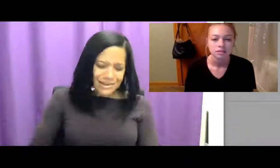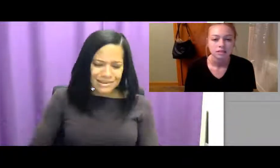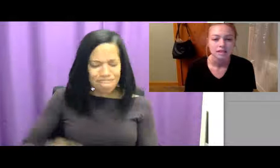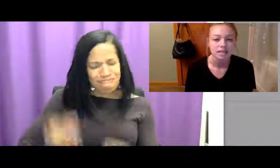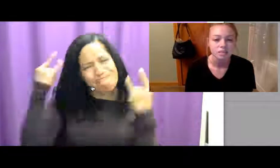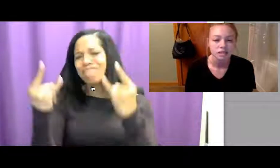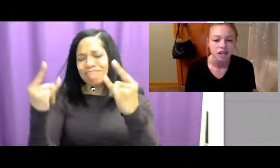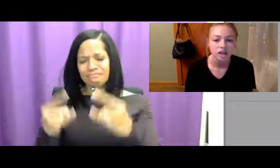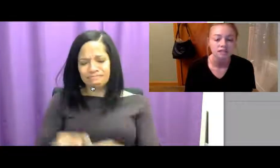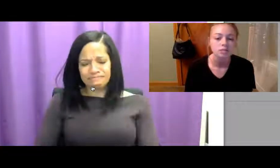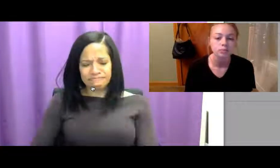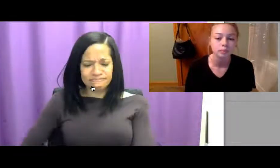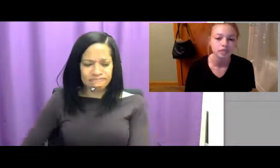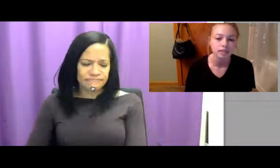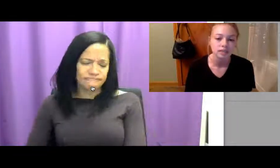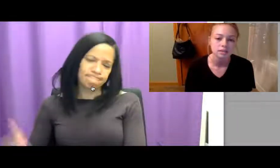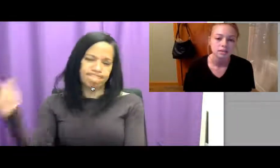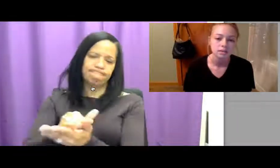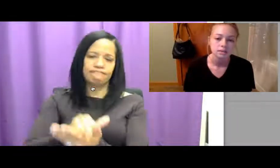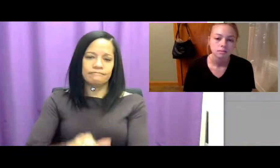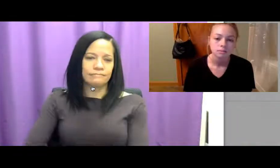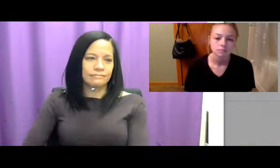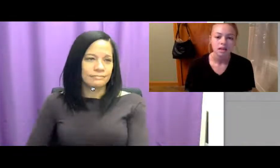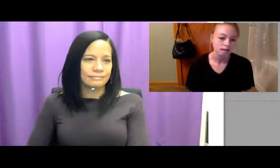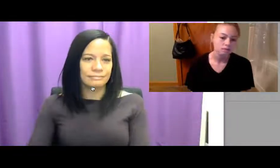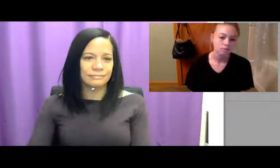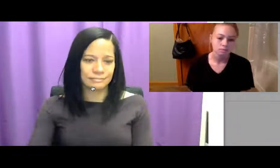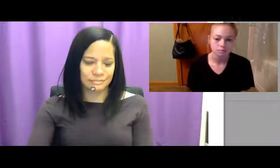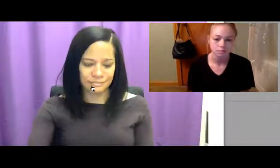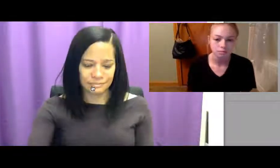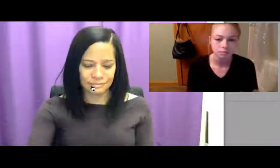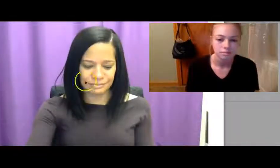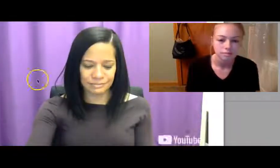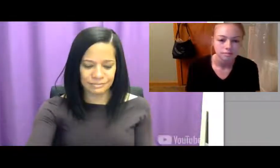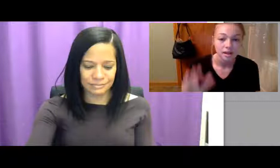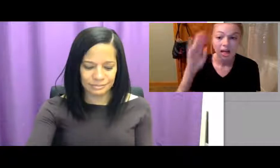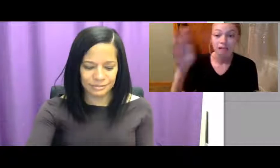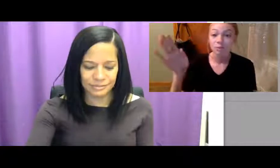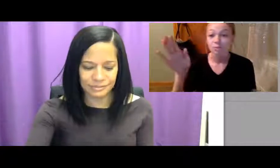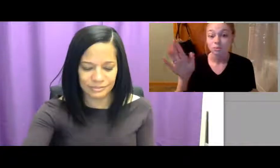Because I need my check. This is bullshit. Hang up. Hello?